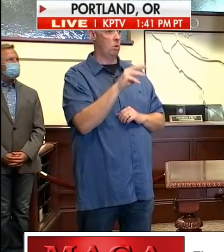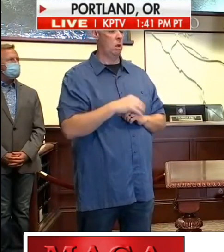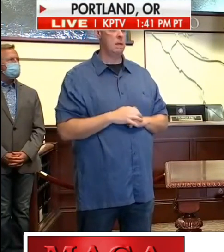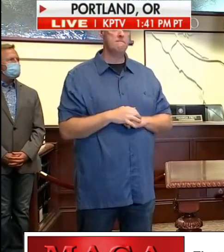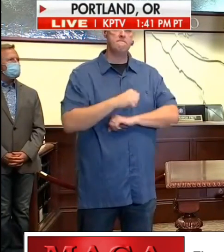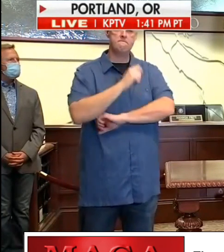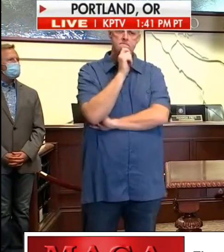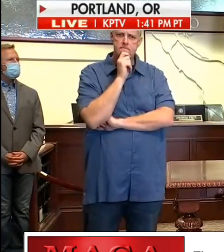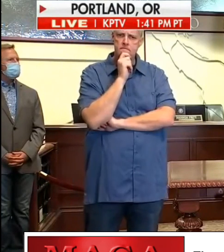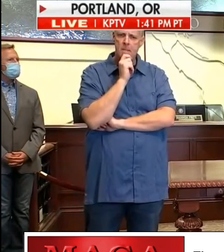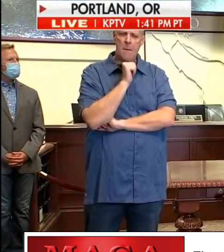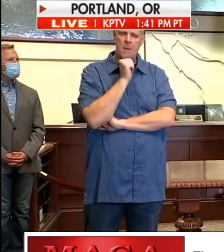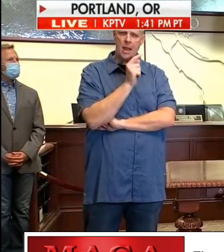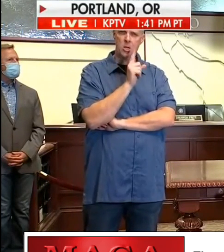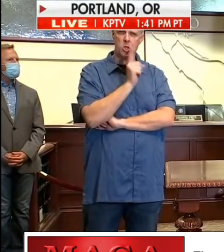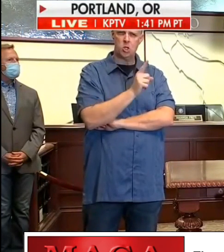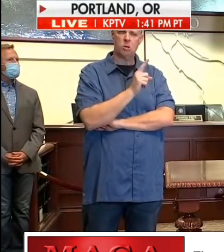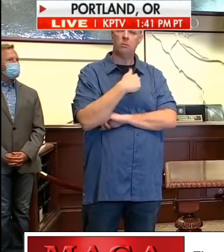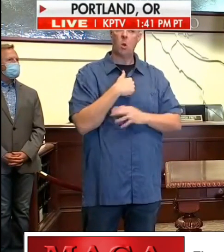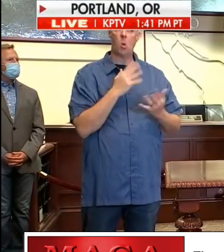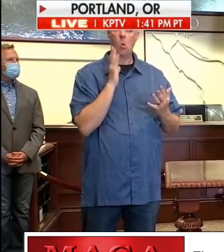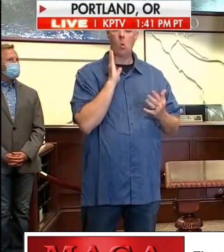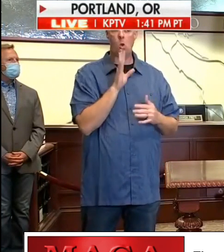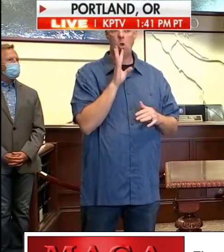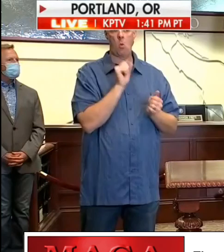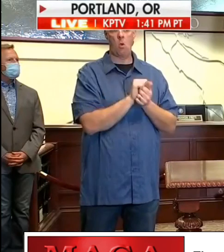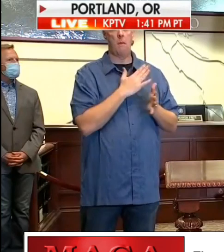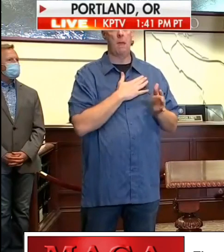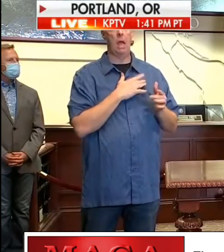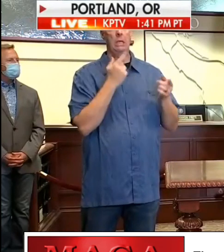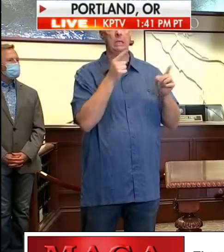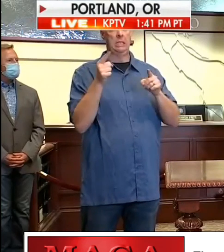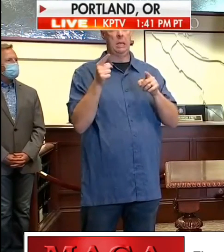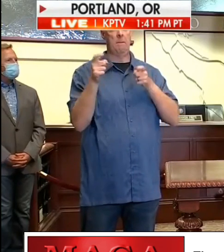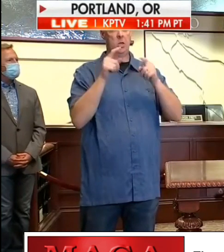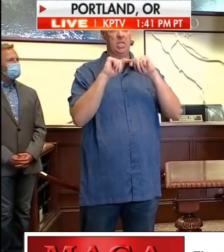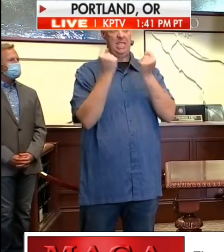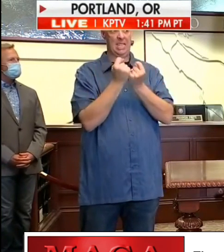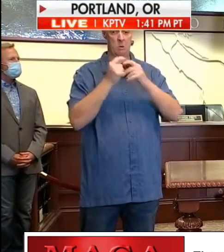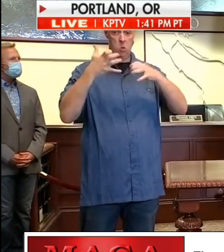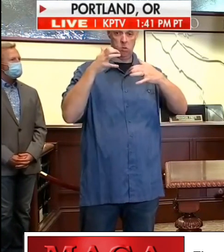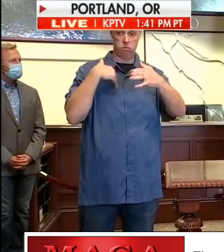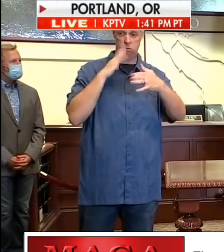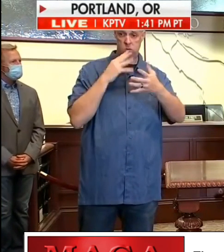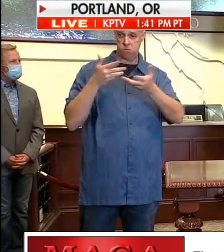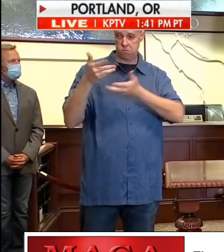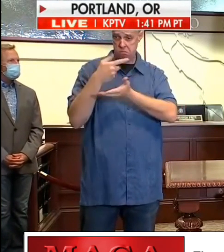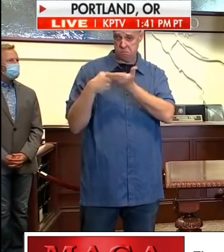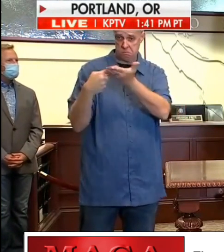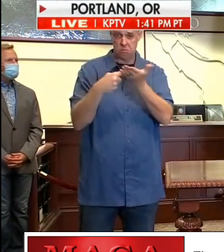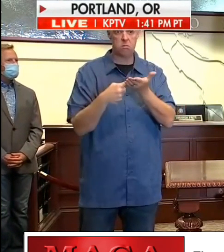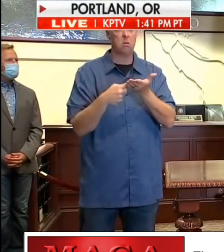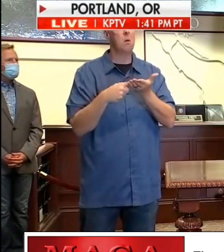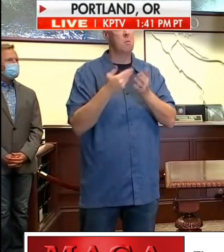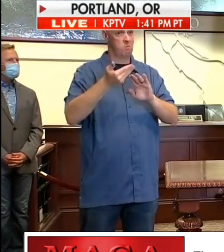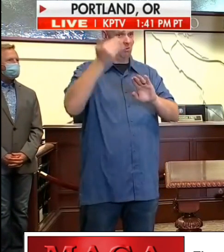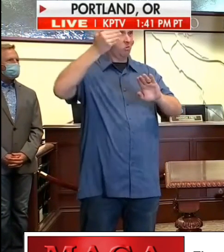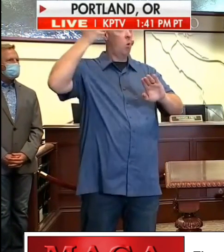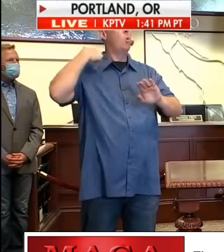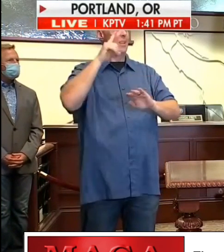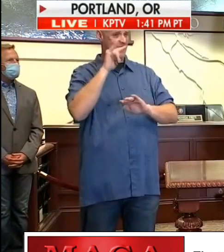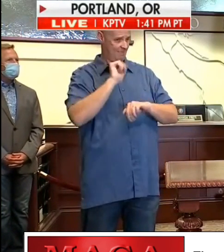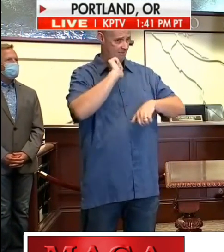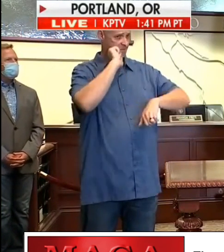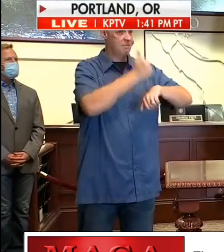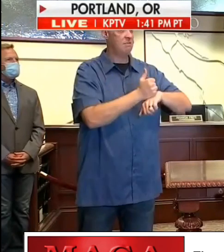I'm not sure. Honestly, I probably will know more after I talk to my incident management team folks. But, you know, we had a curfew early on in this, and it